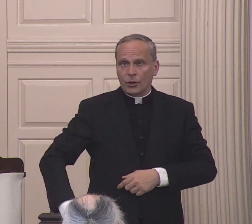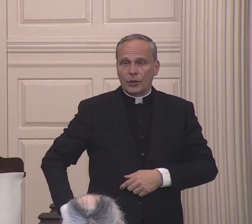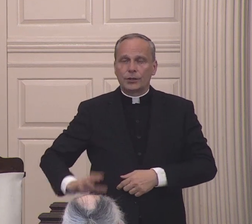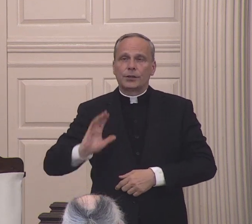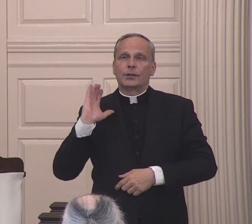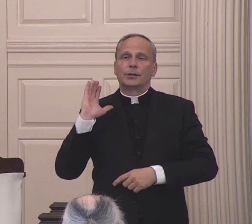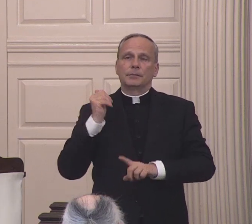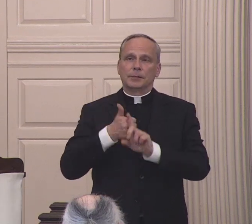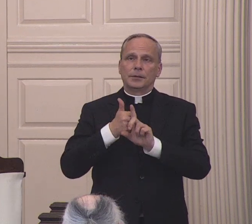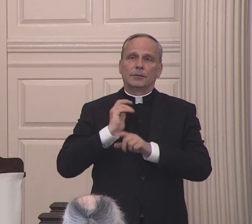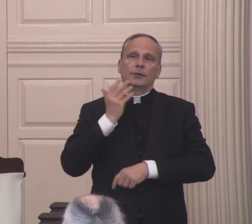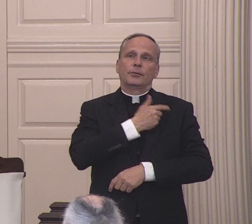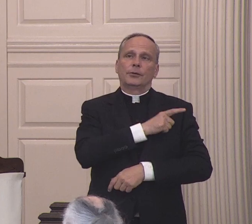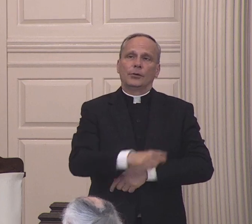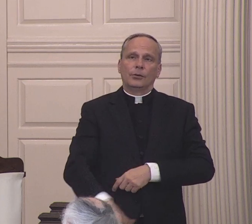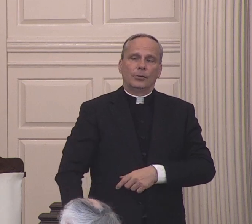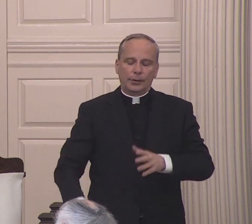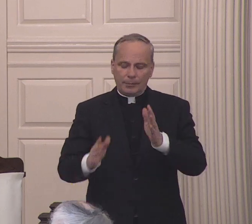Lord.